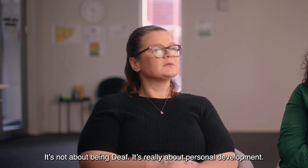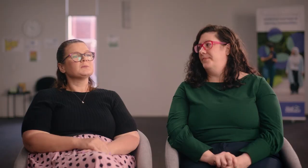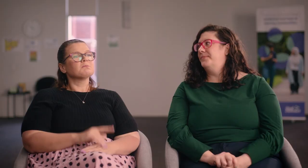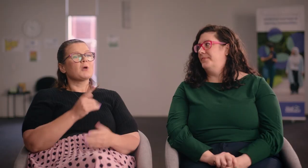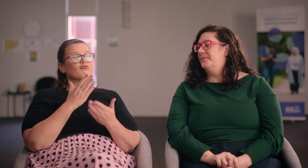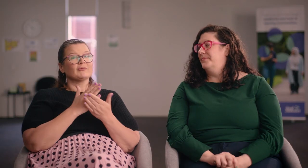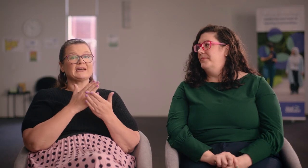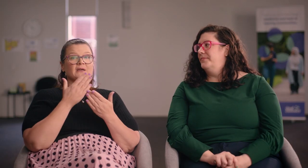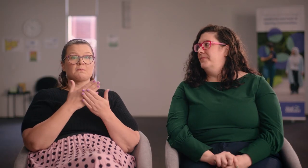development.